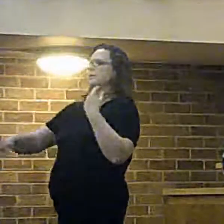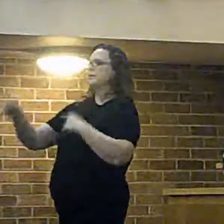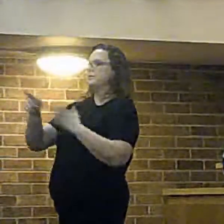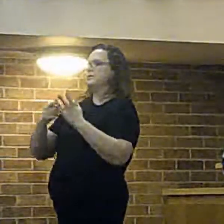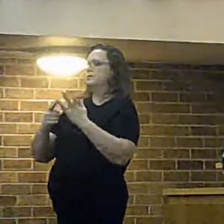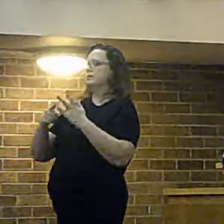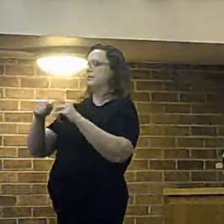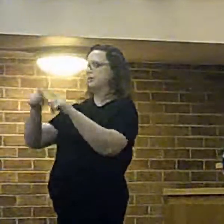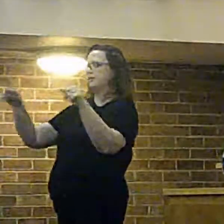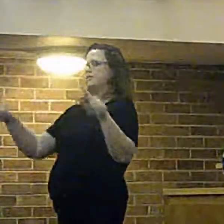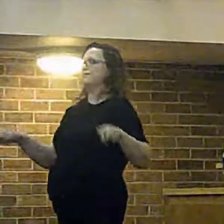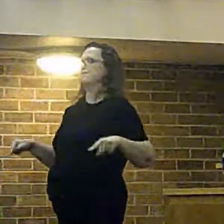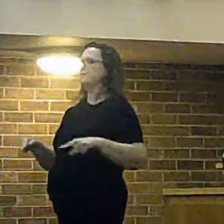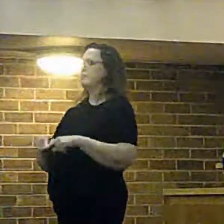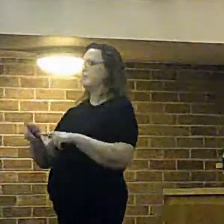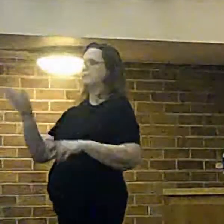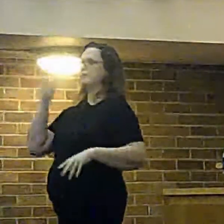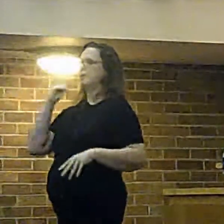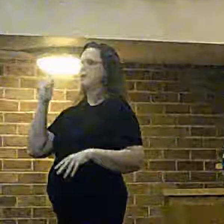Okay,